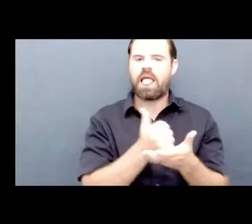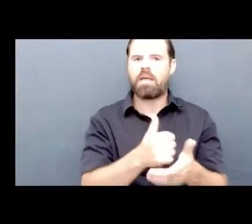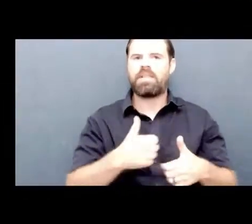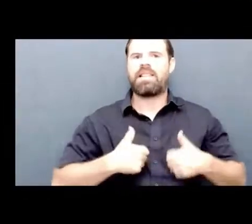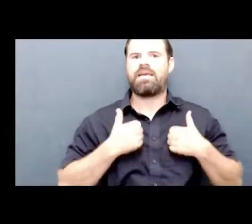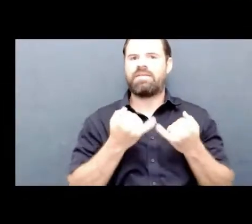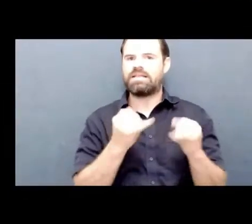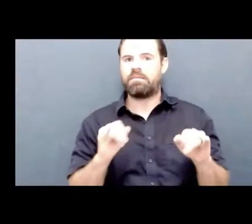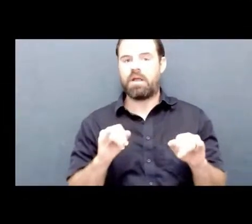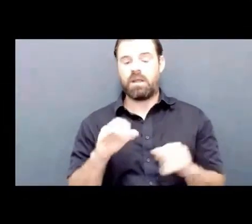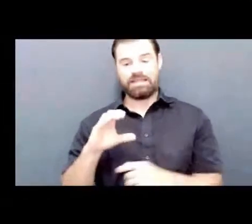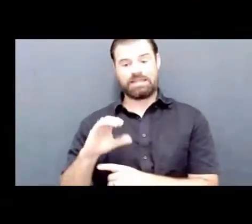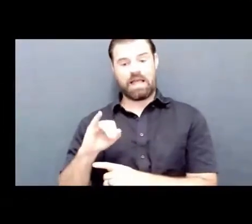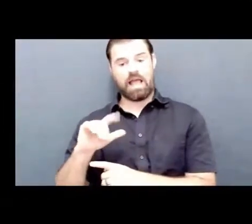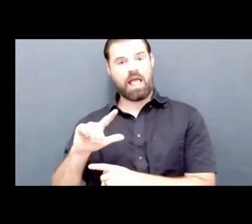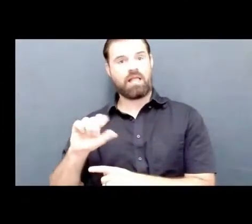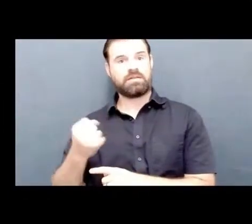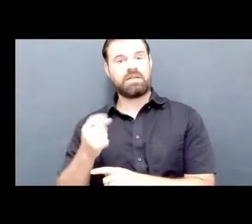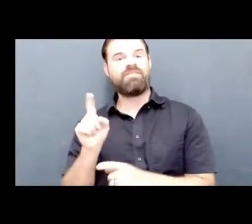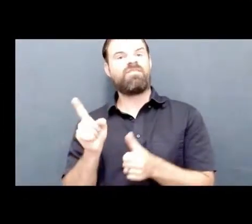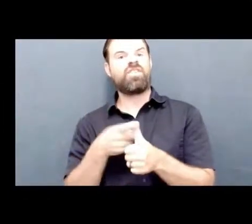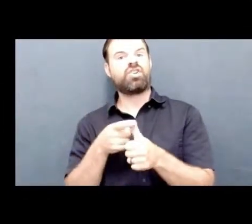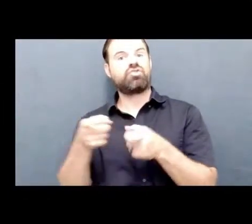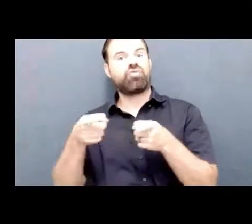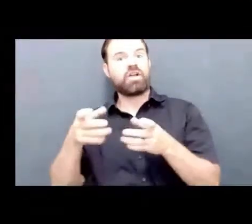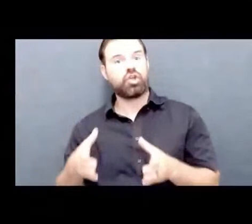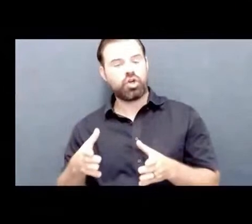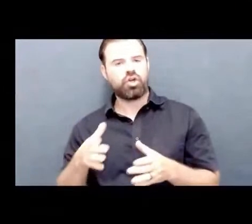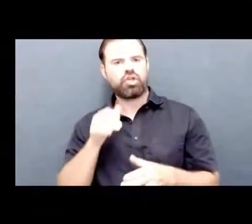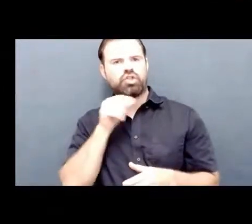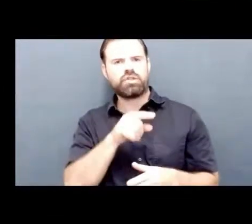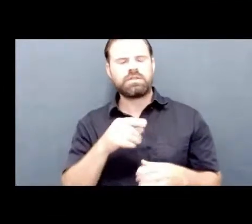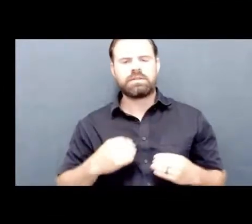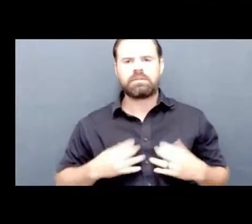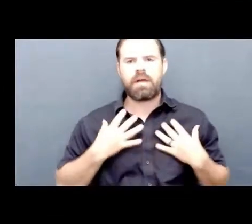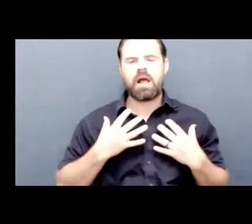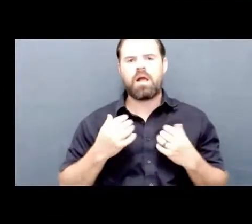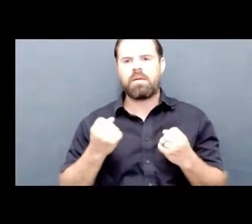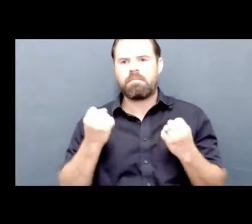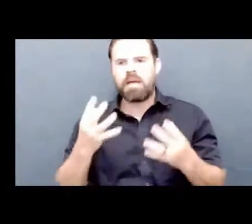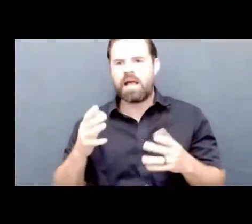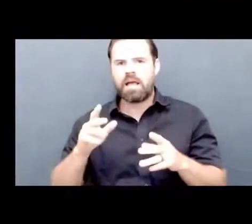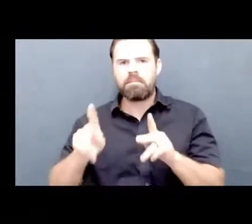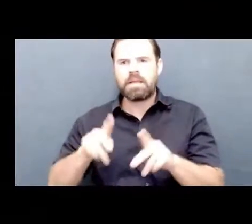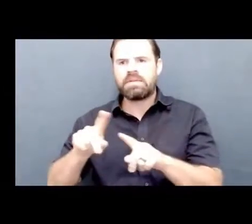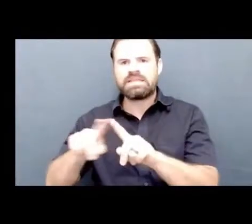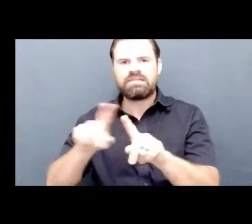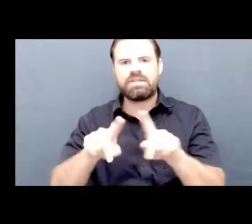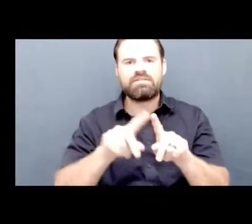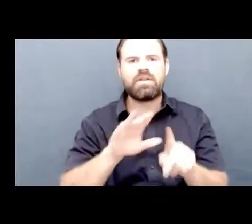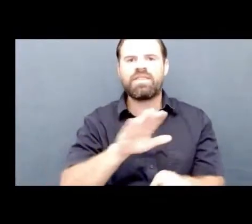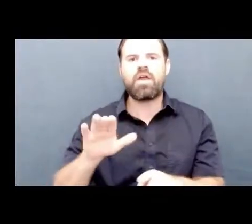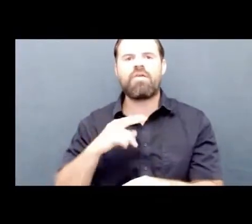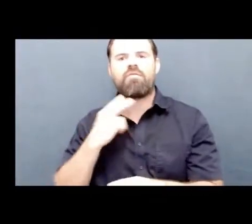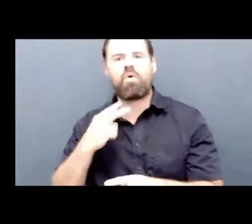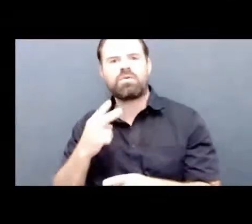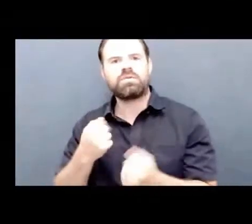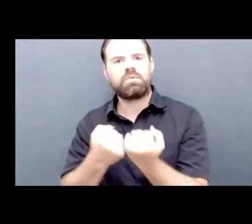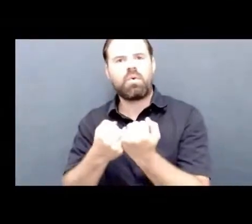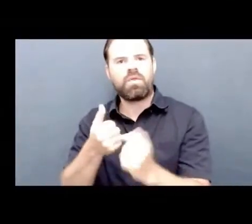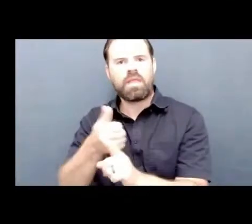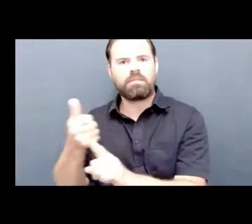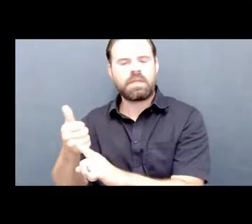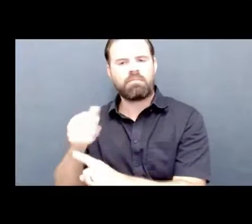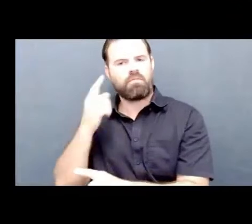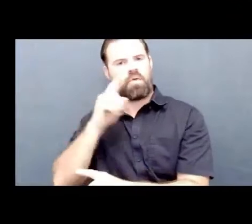CIL's first executive director, Beverly aspired to lift the voices of every person living with a disability in a time when many